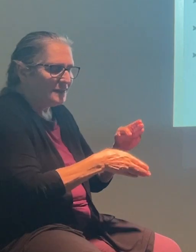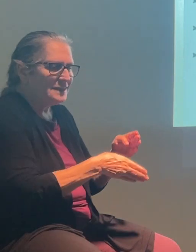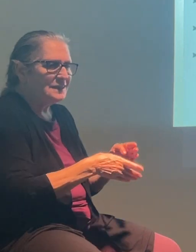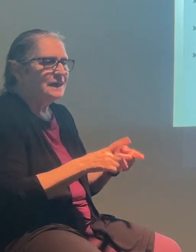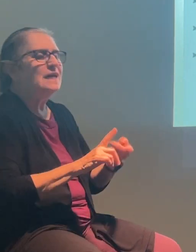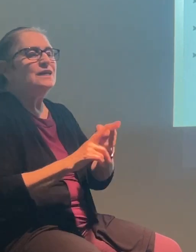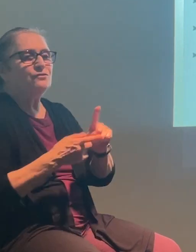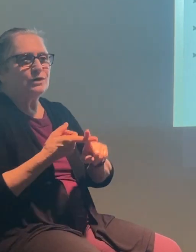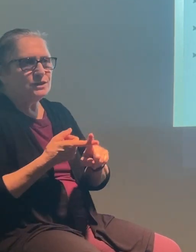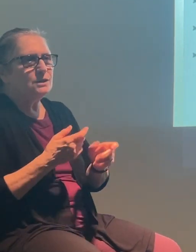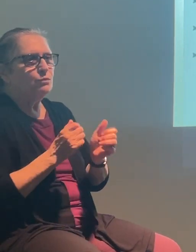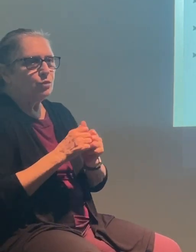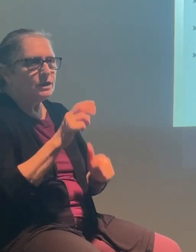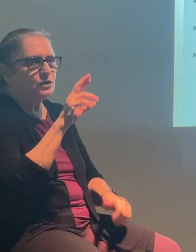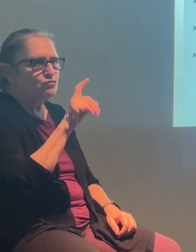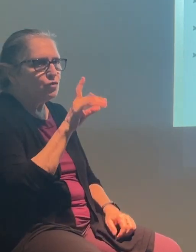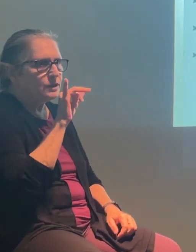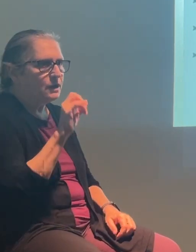friendship with Rodin